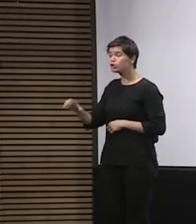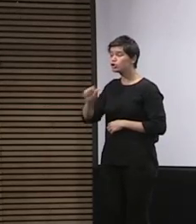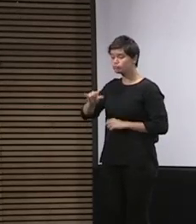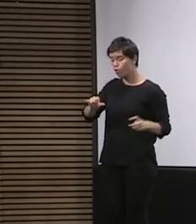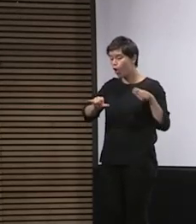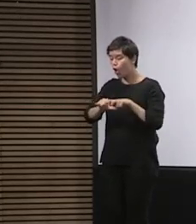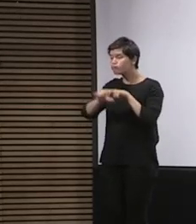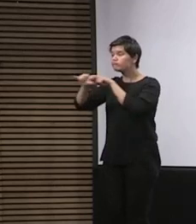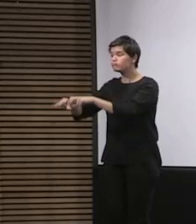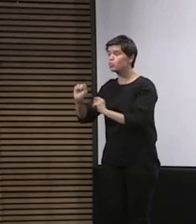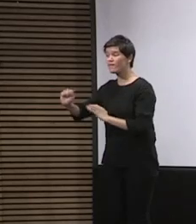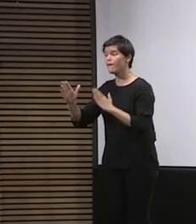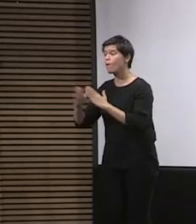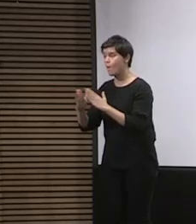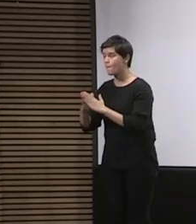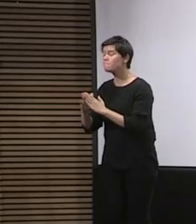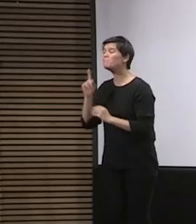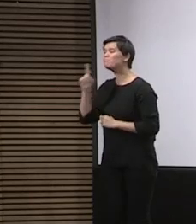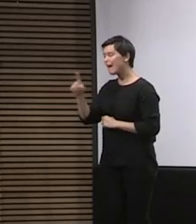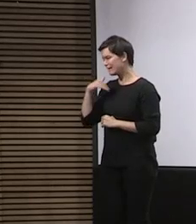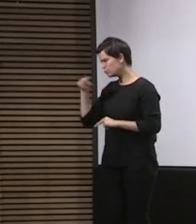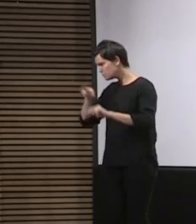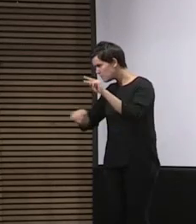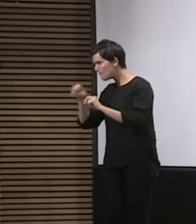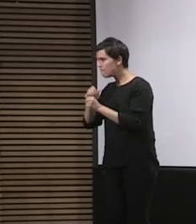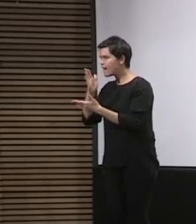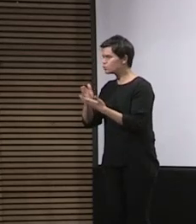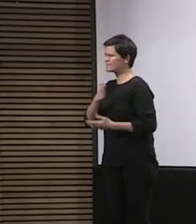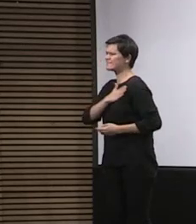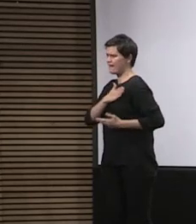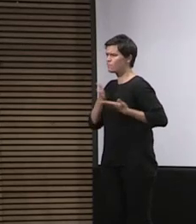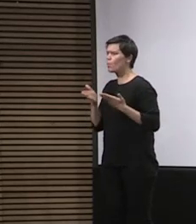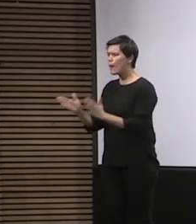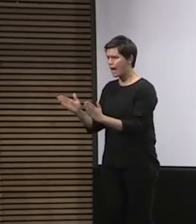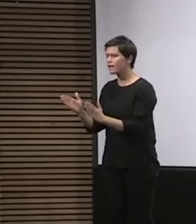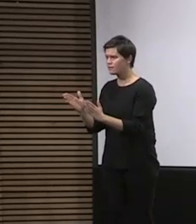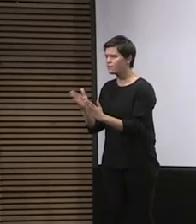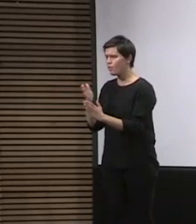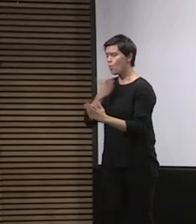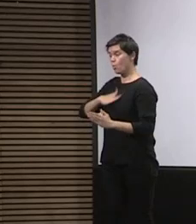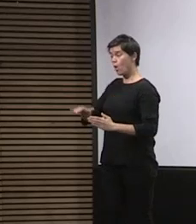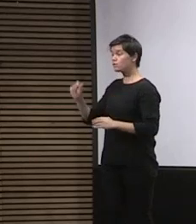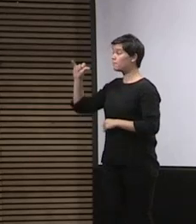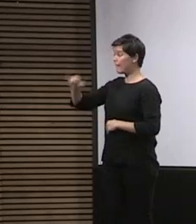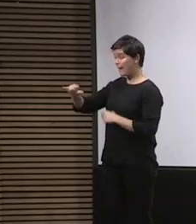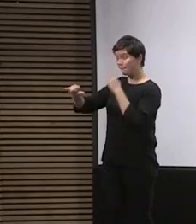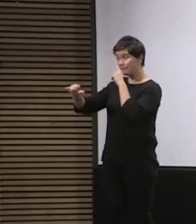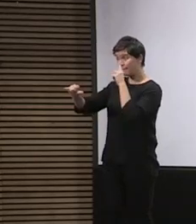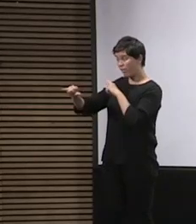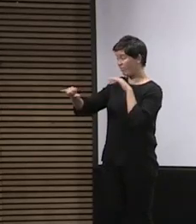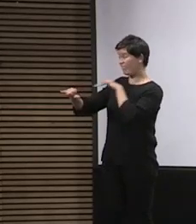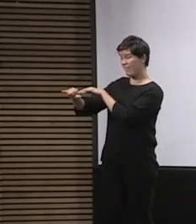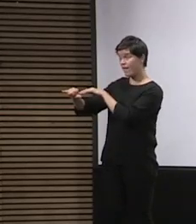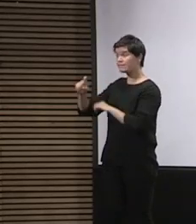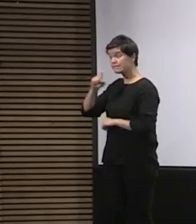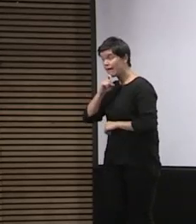that continuing to work and actually maintain that safety for those that are on board the plane as much as the communities. So should they